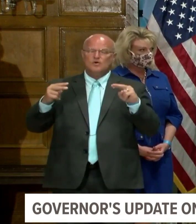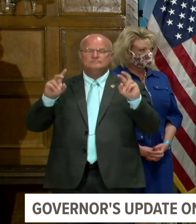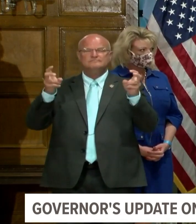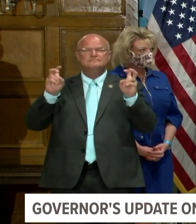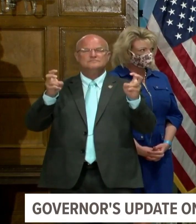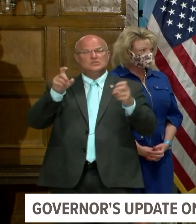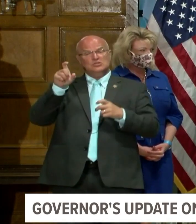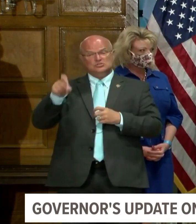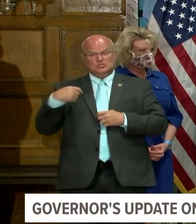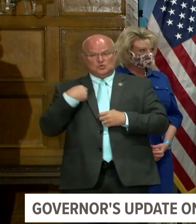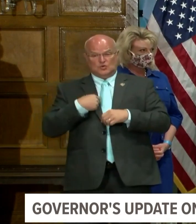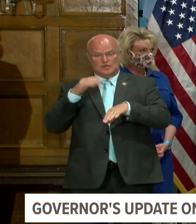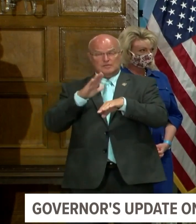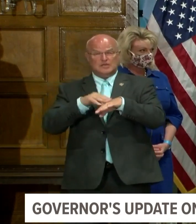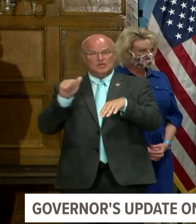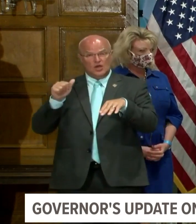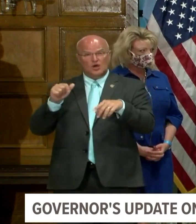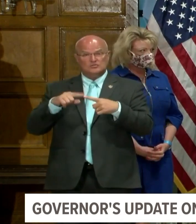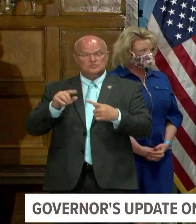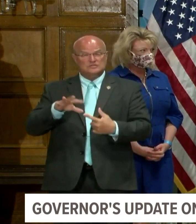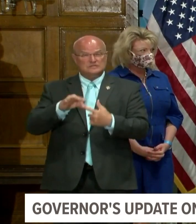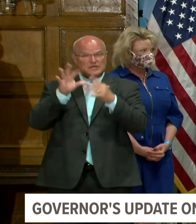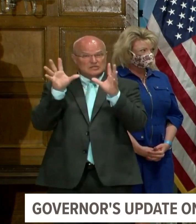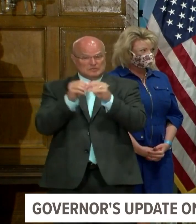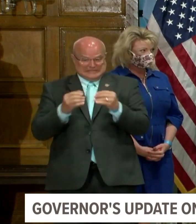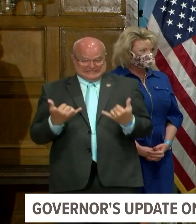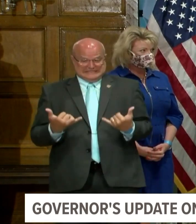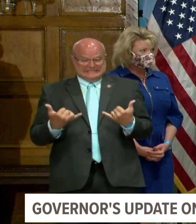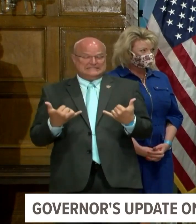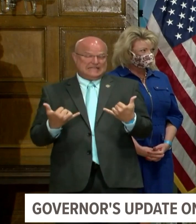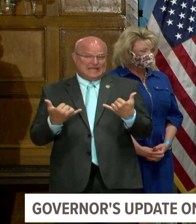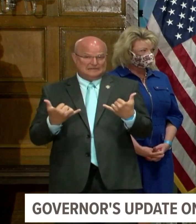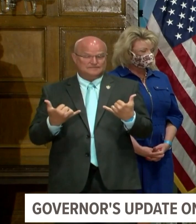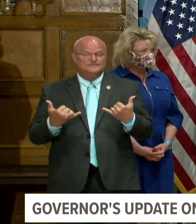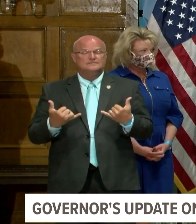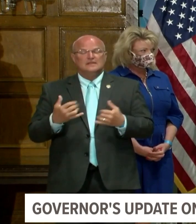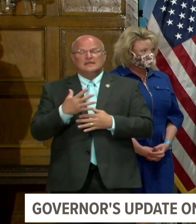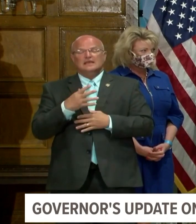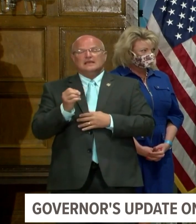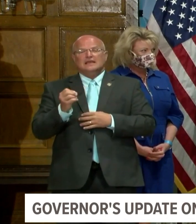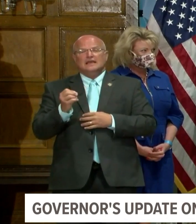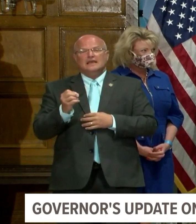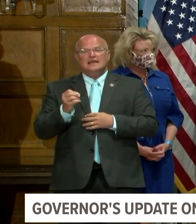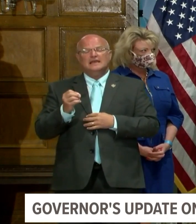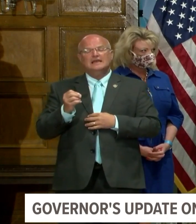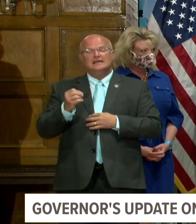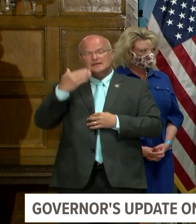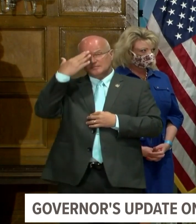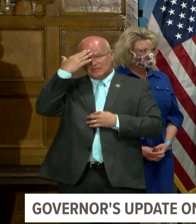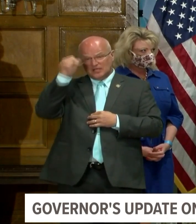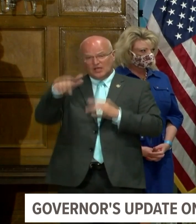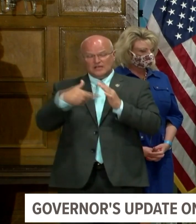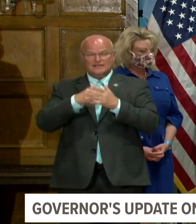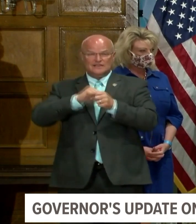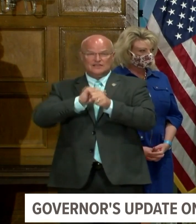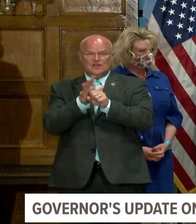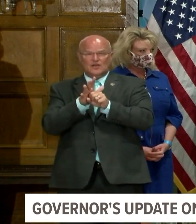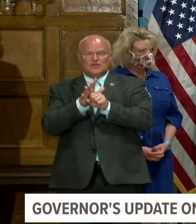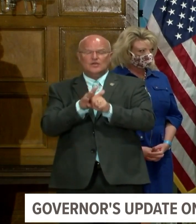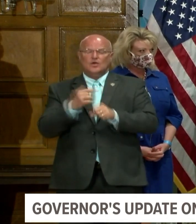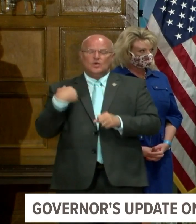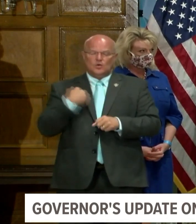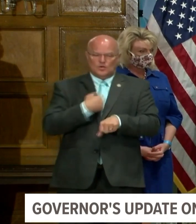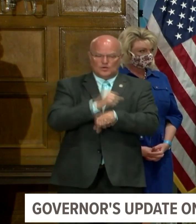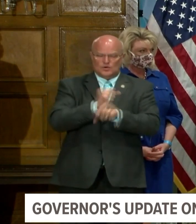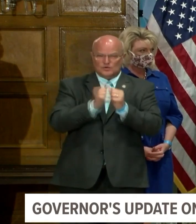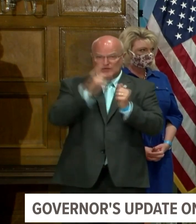to should we be called into to a session at this particular point in time. And in light of that, we worked with the governor's